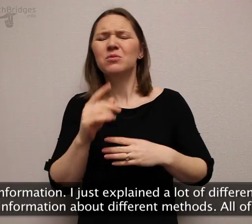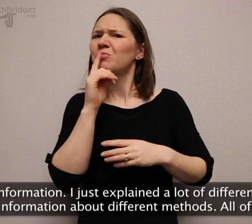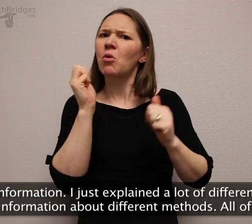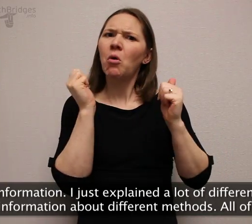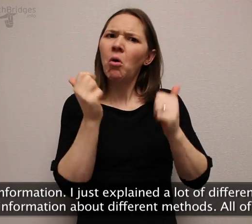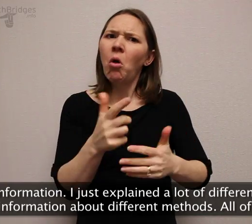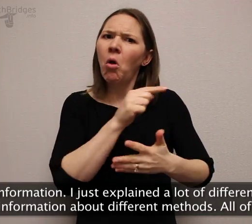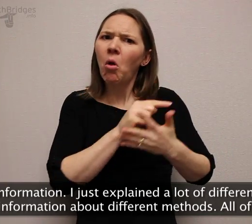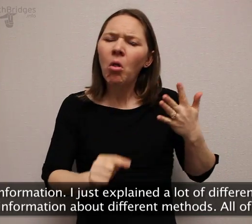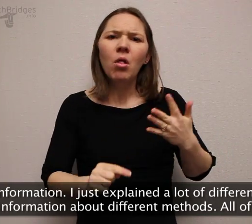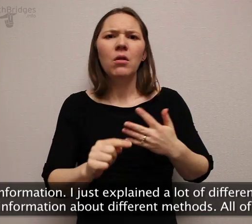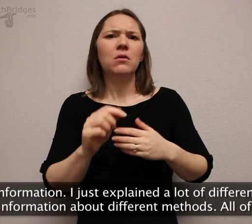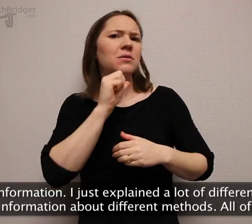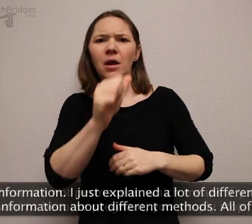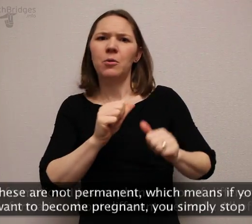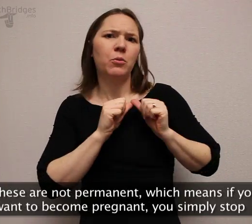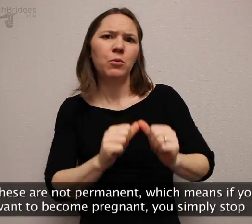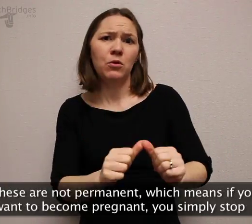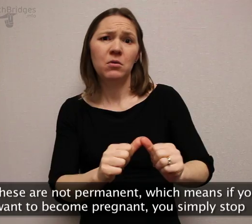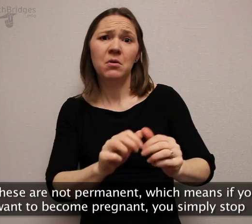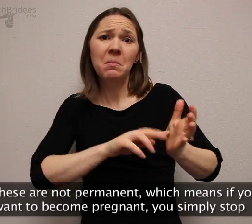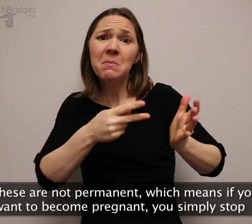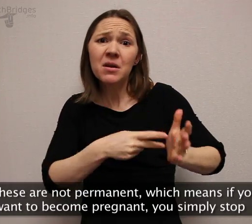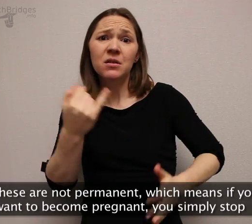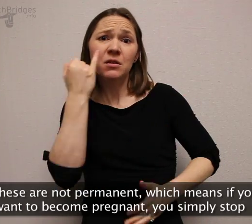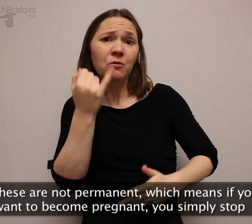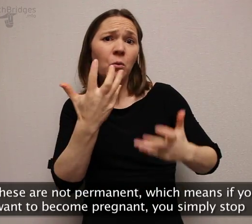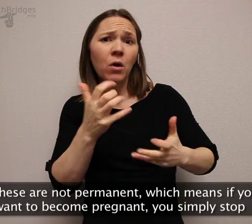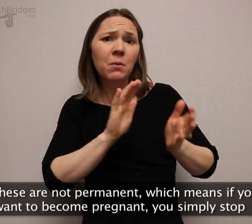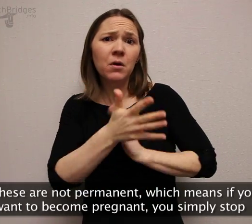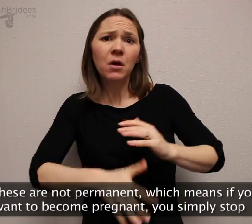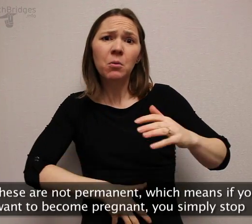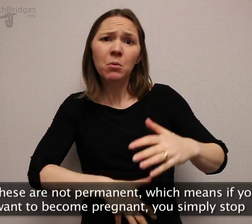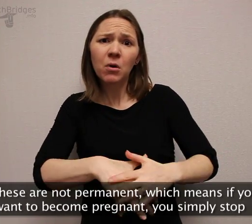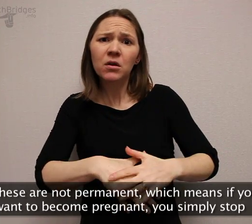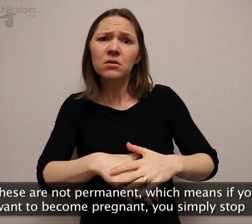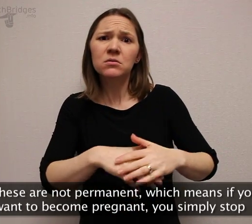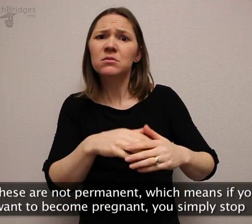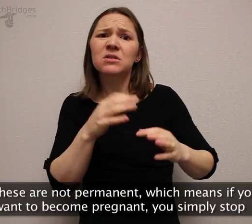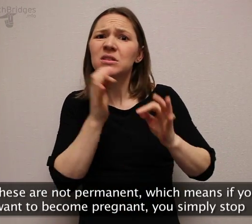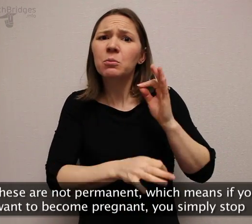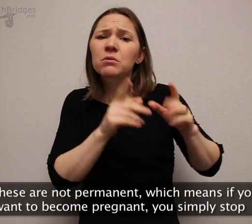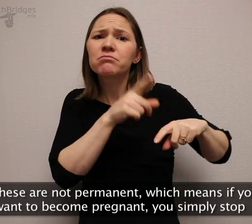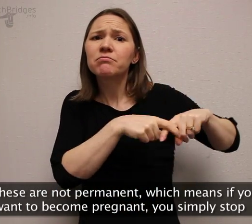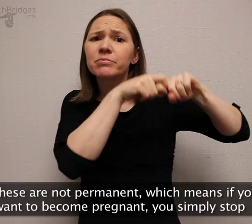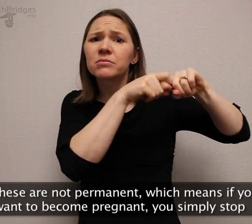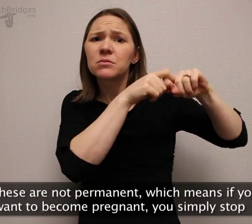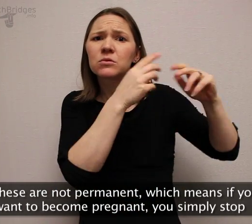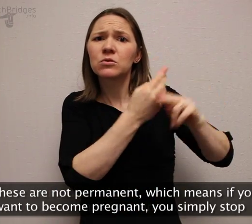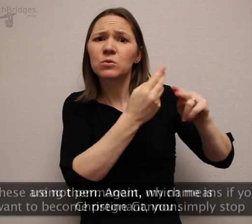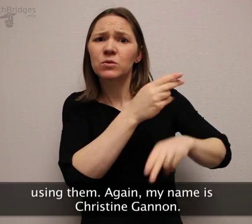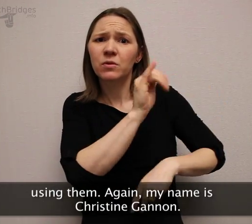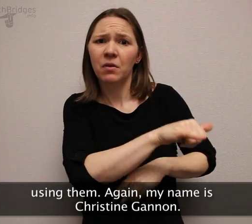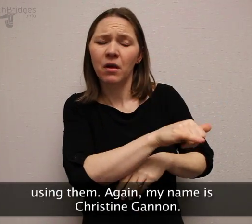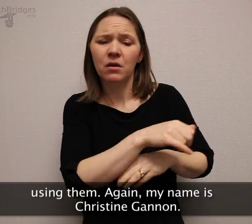about different methods. All of these are not permanent, which means that if you want to become pregnant, you simply stop using them.